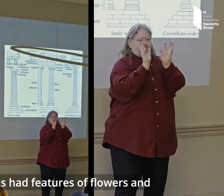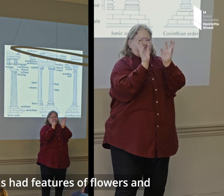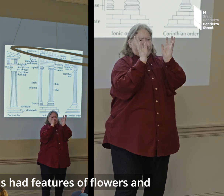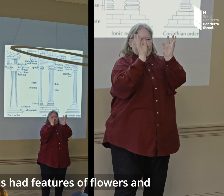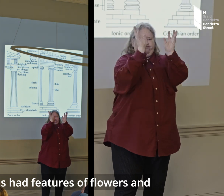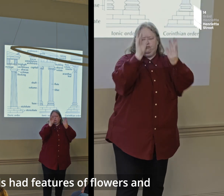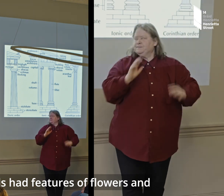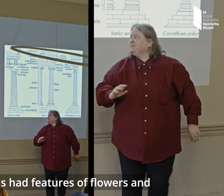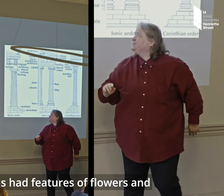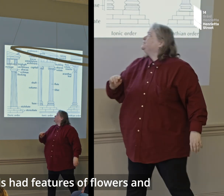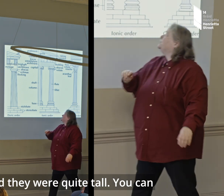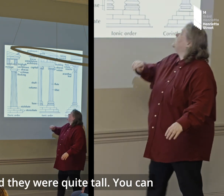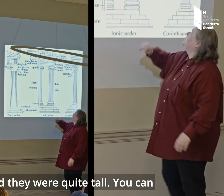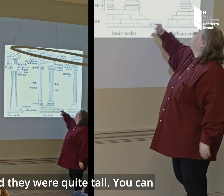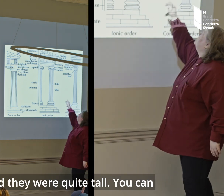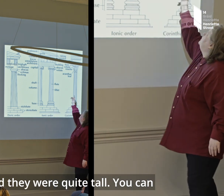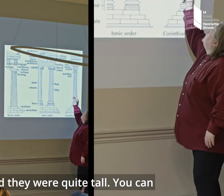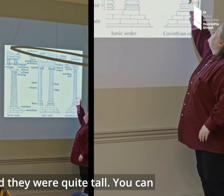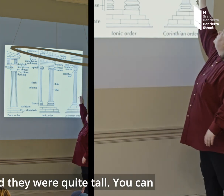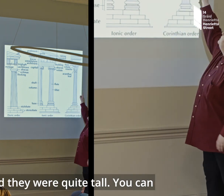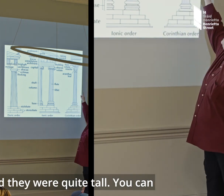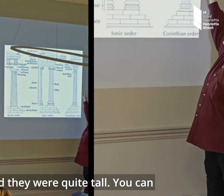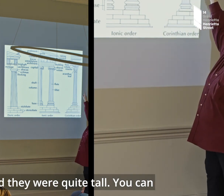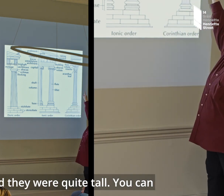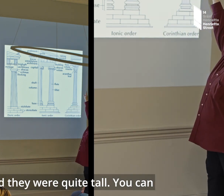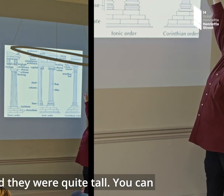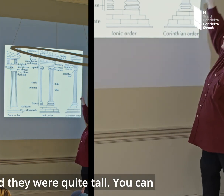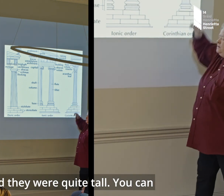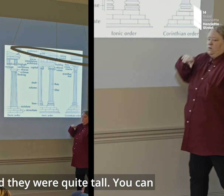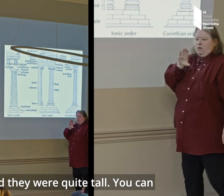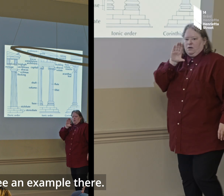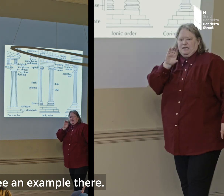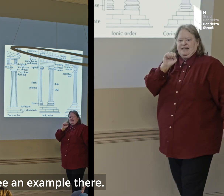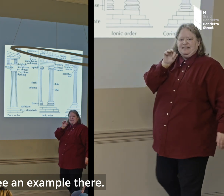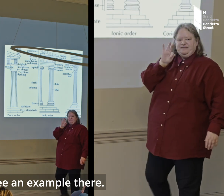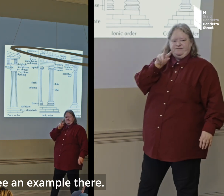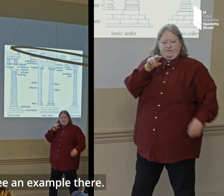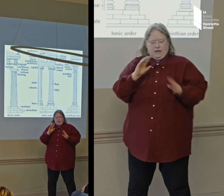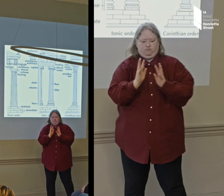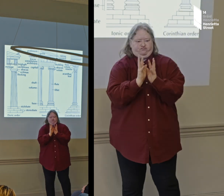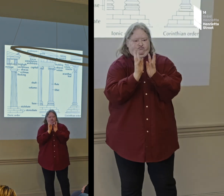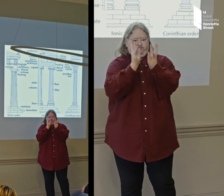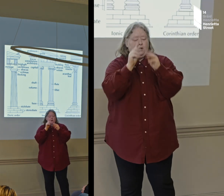features of flowers and animals, and they were quite tall. You can see an example there. So